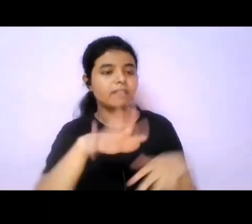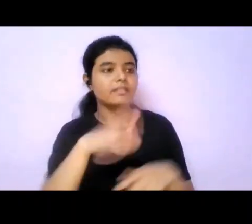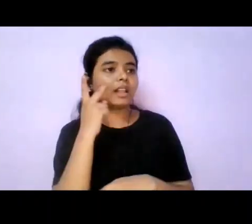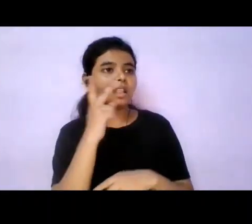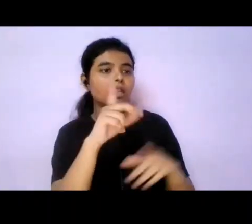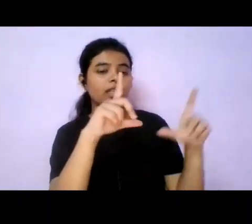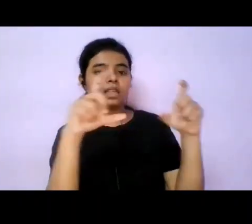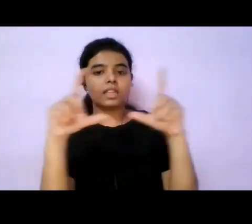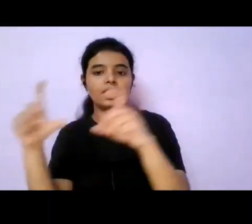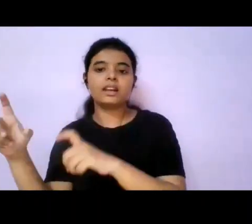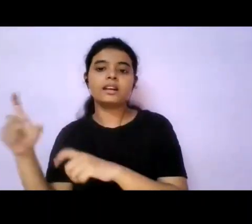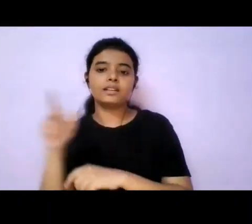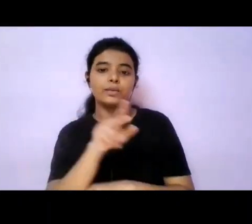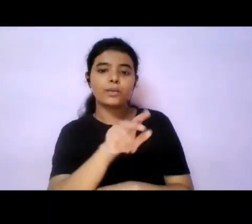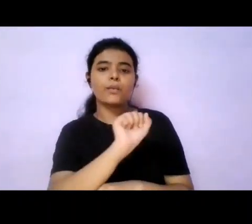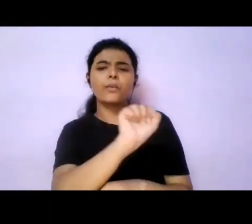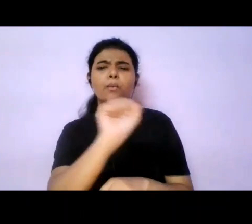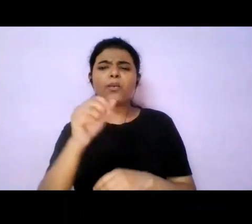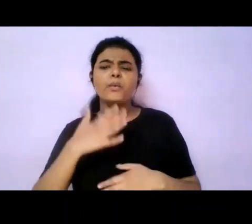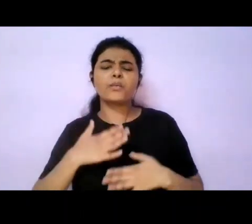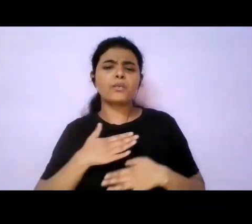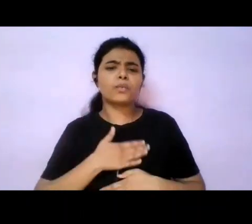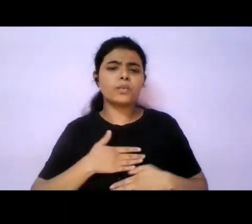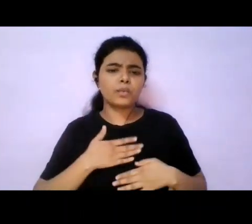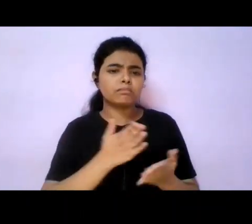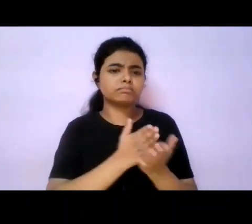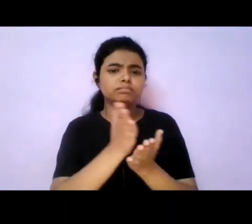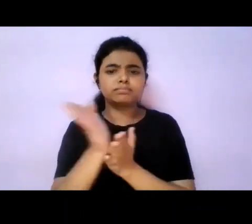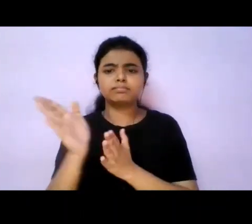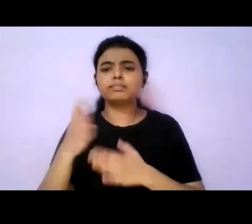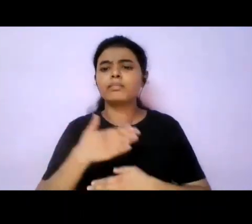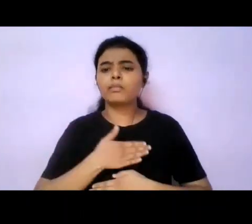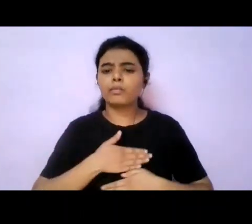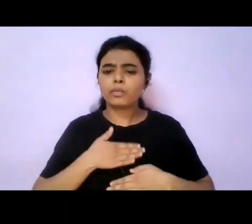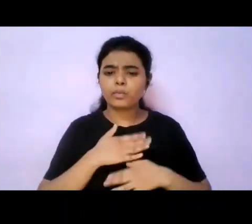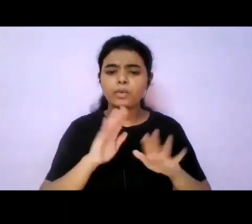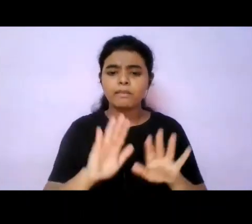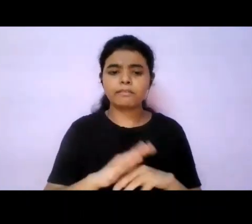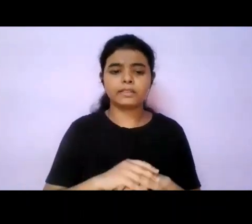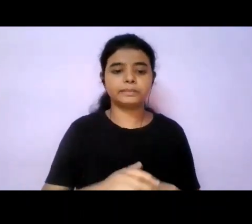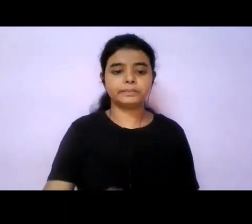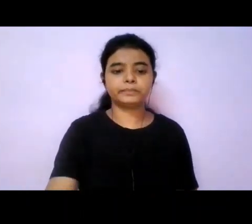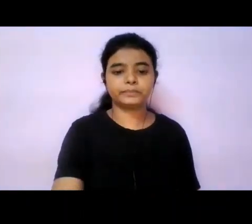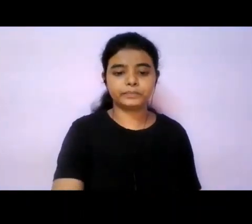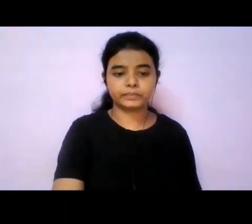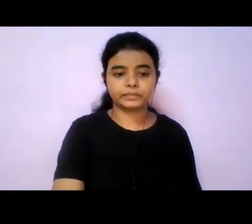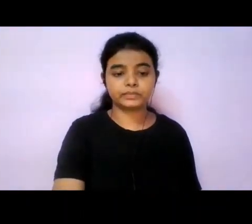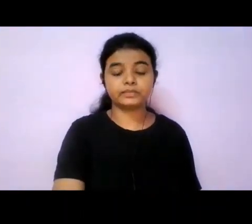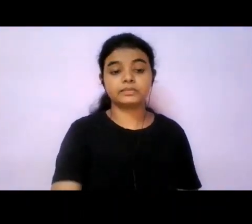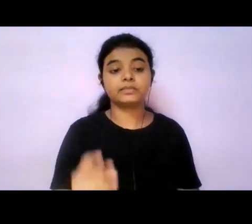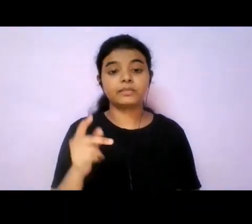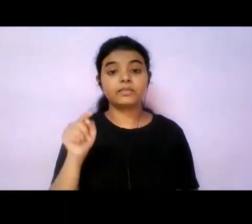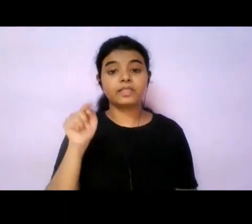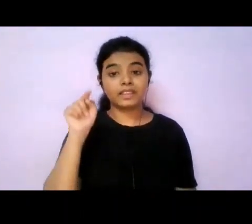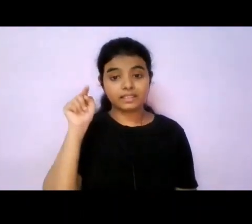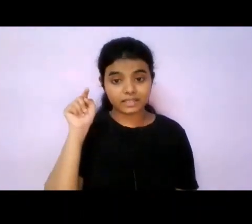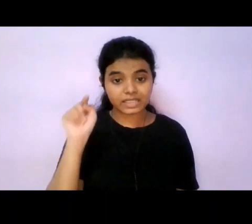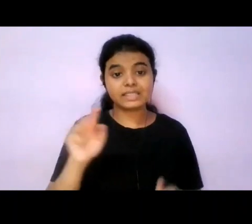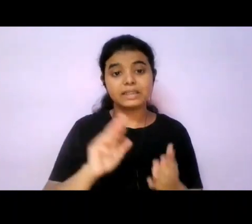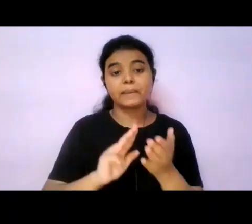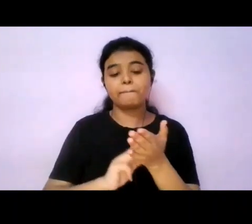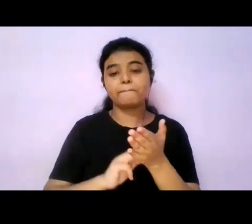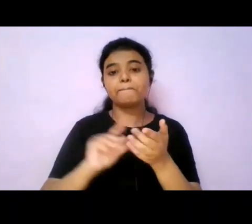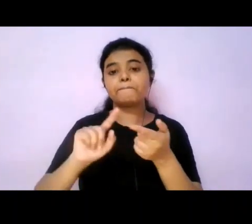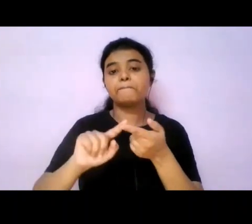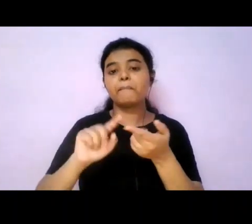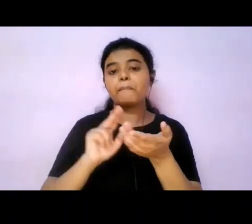all done. There is urgency in the movement of the pack for home. This is Manchester, and